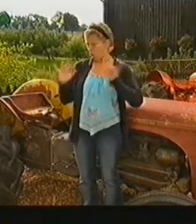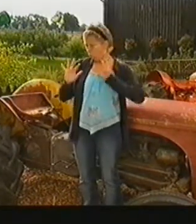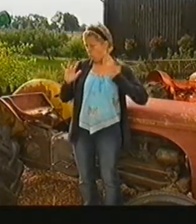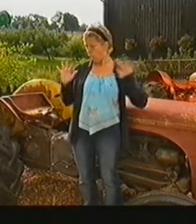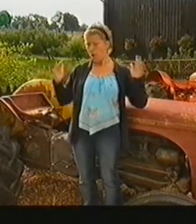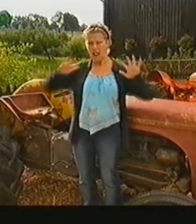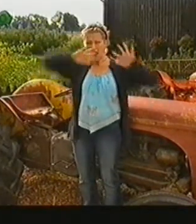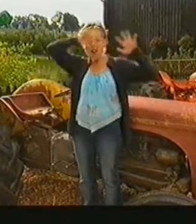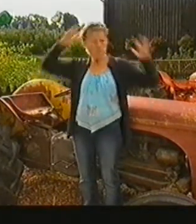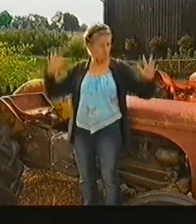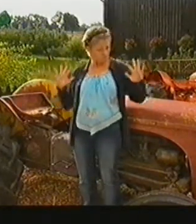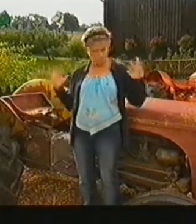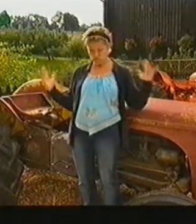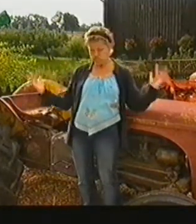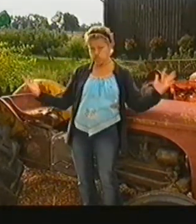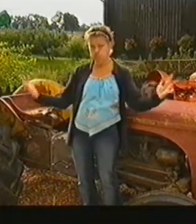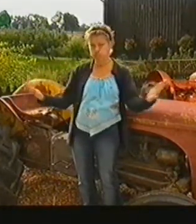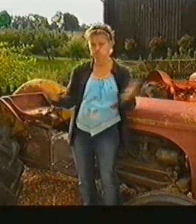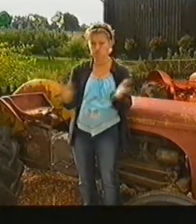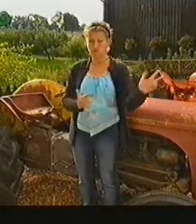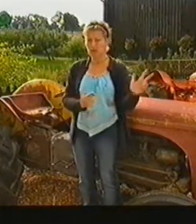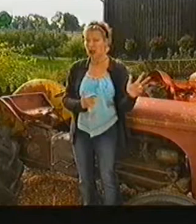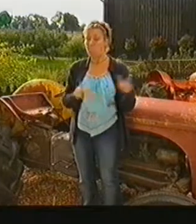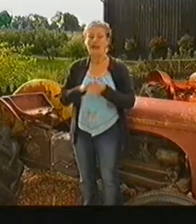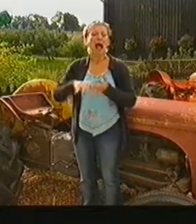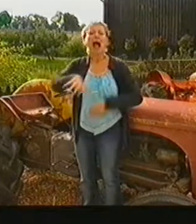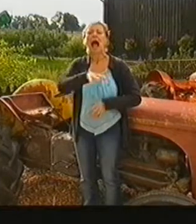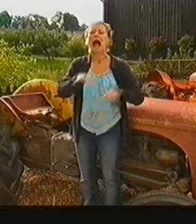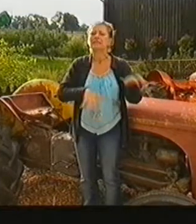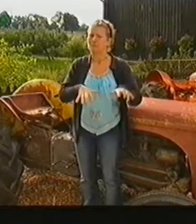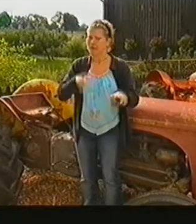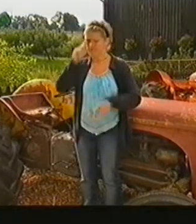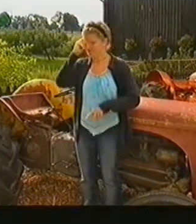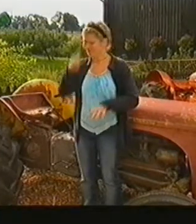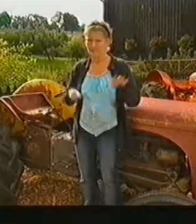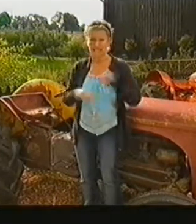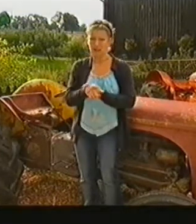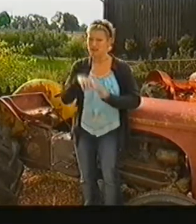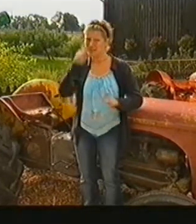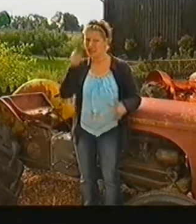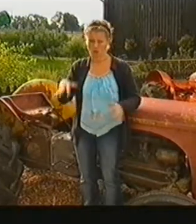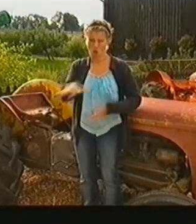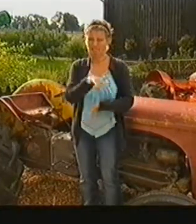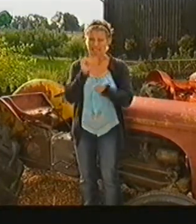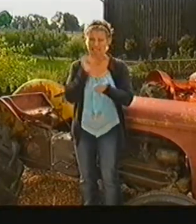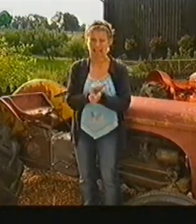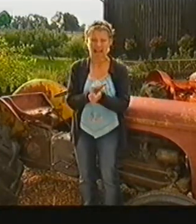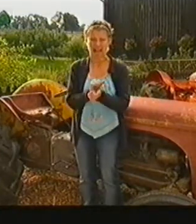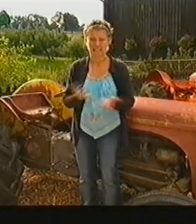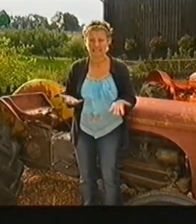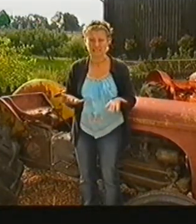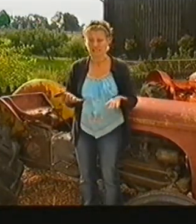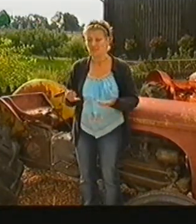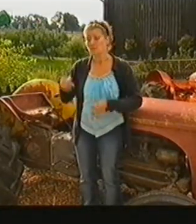hill. This made it quite impossible for a fox, or indeed any other animal, to escape from the